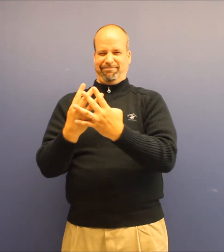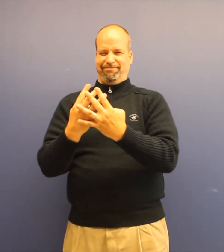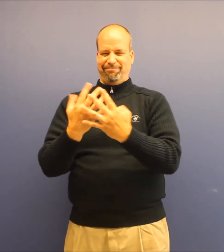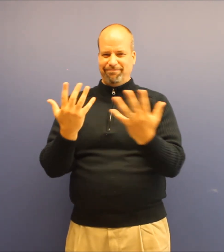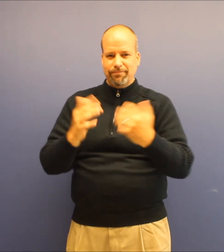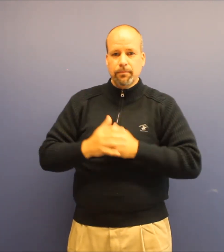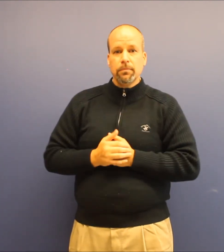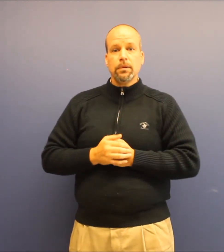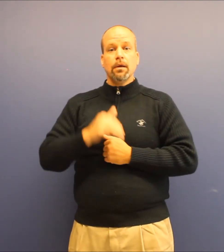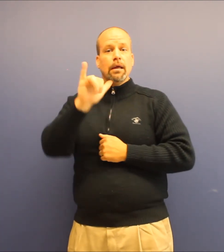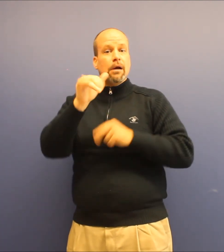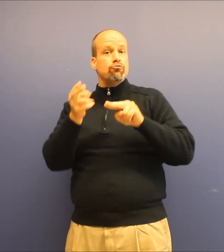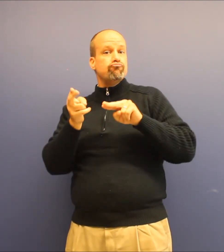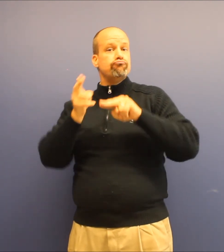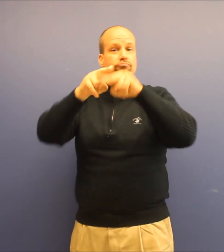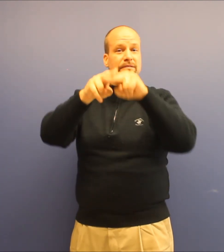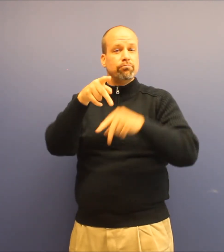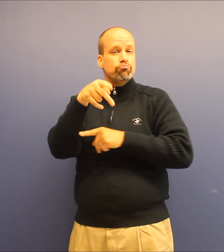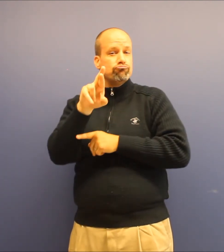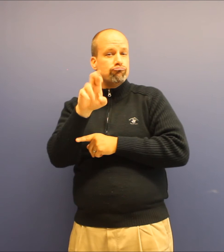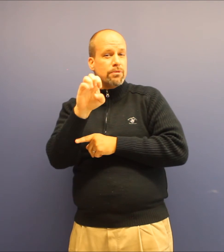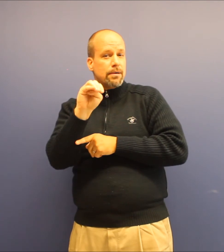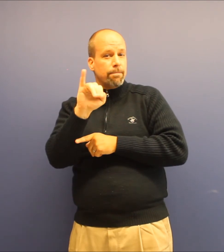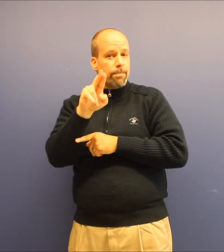many to lose coverage.